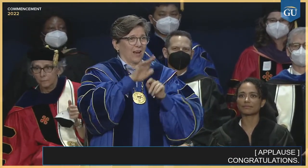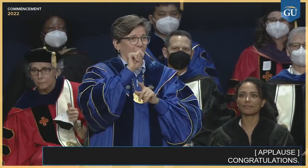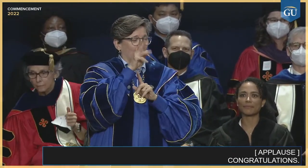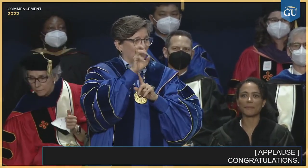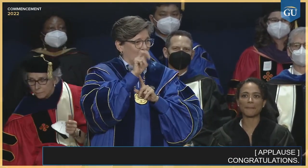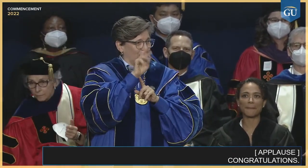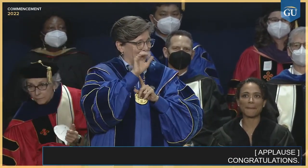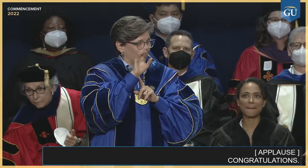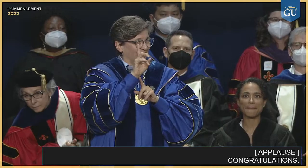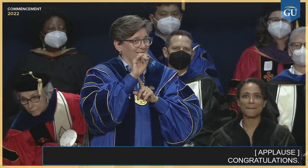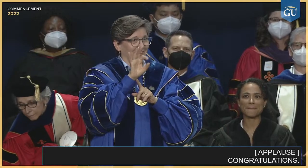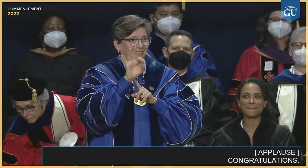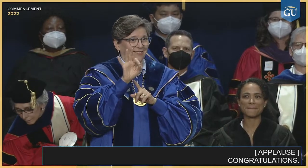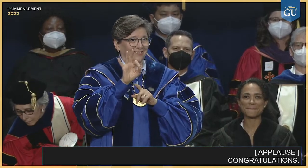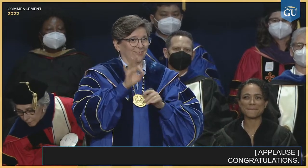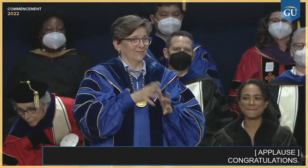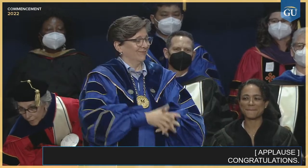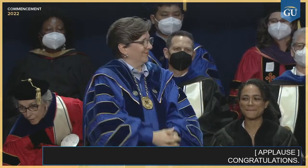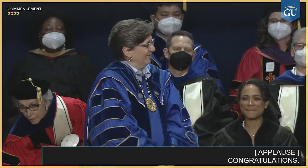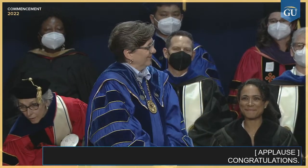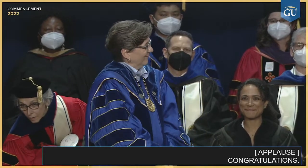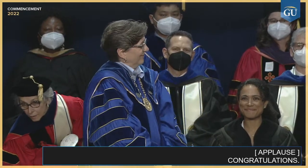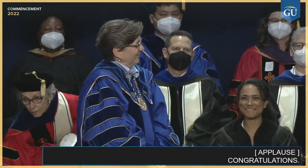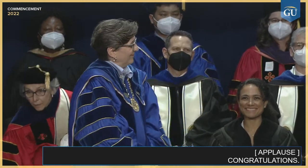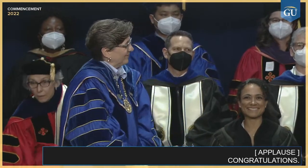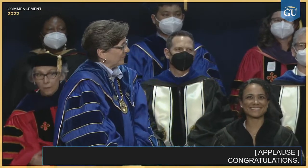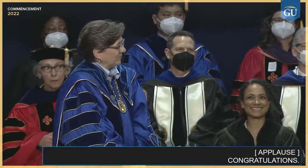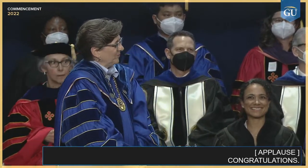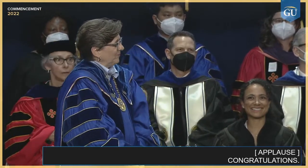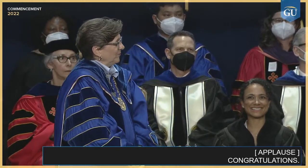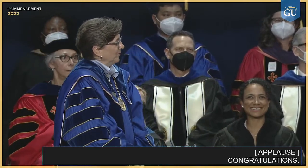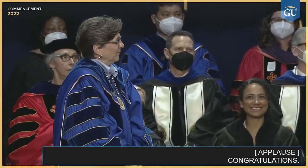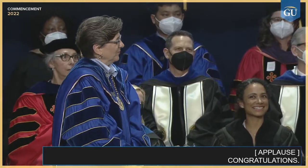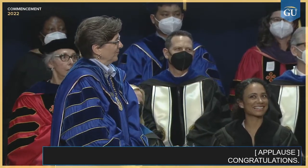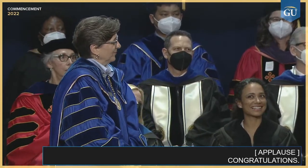We now confer an honorary degree upon Lauren Ridloff.